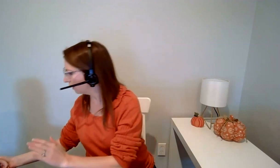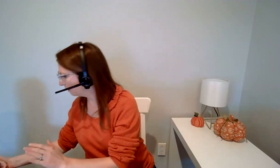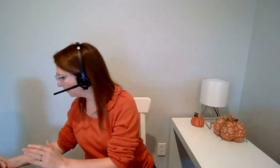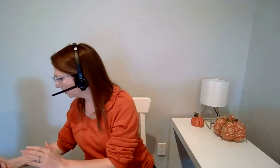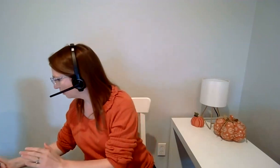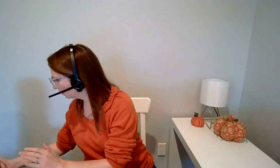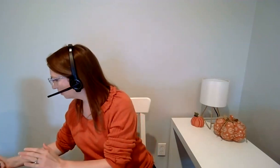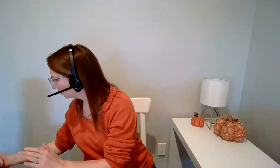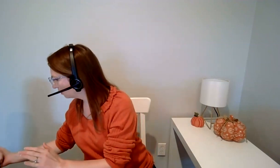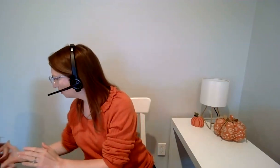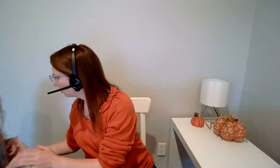What happened?